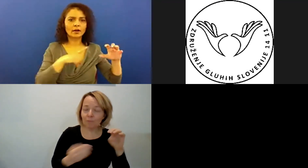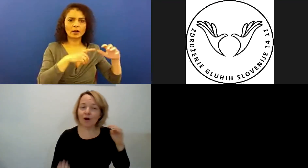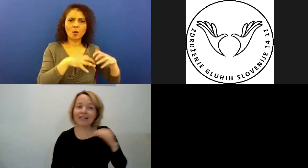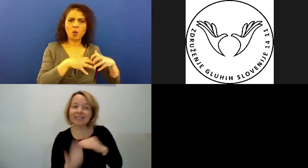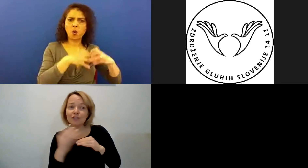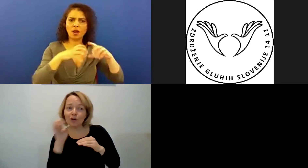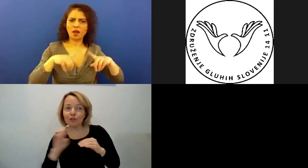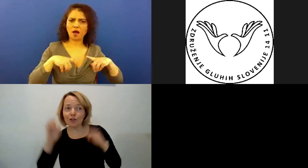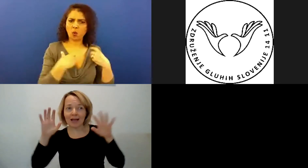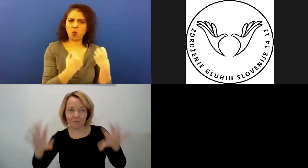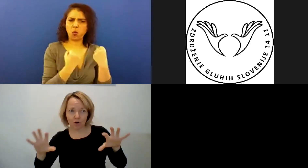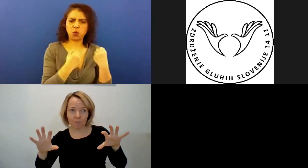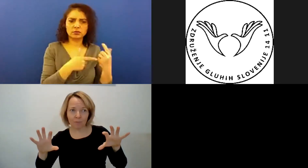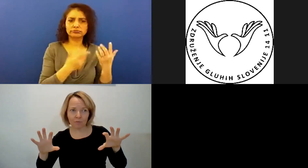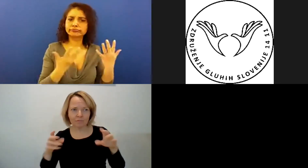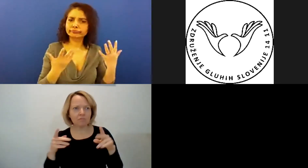and the East of Europe.